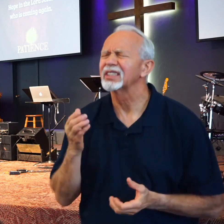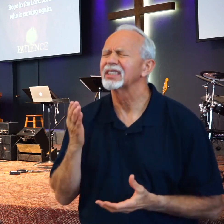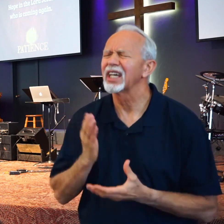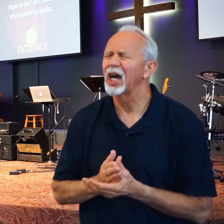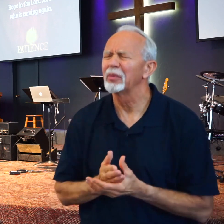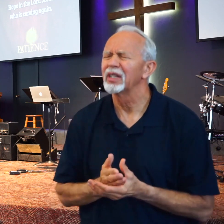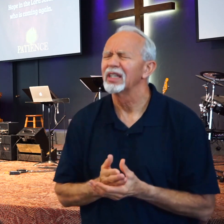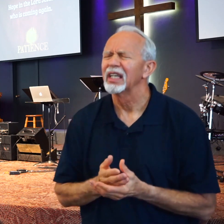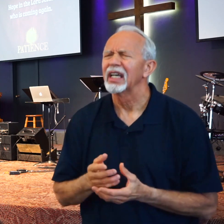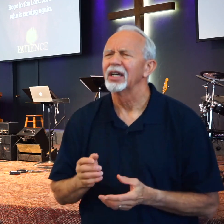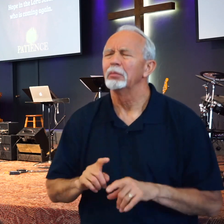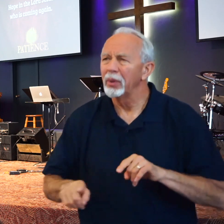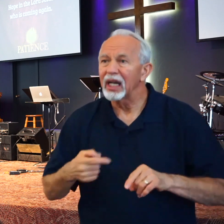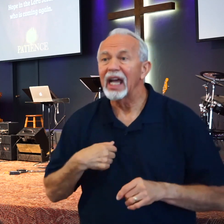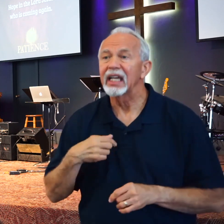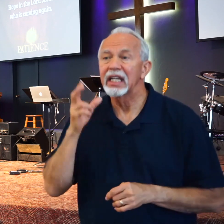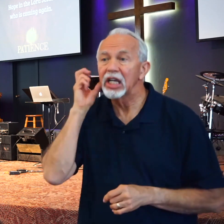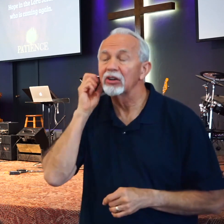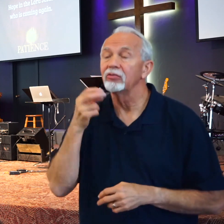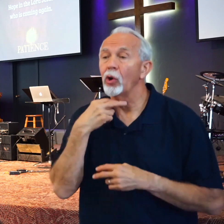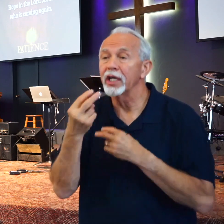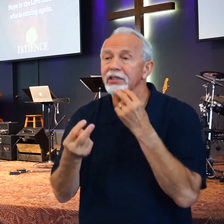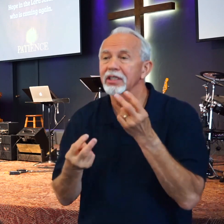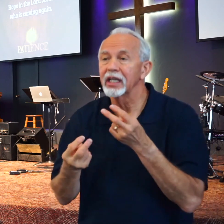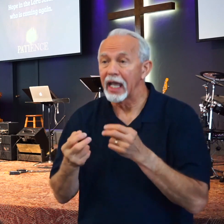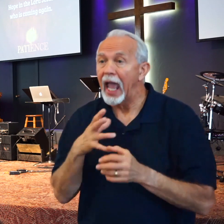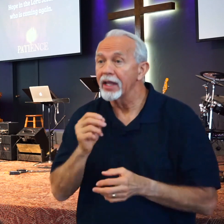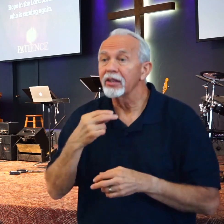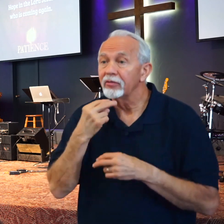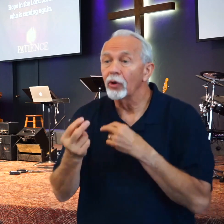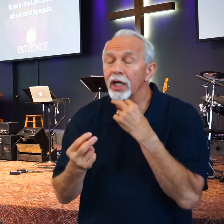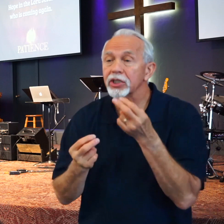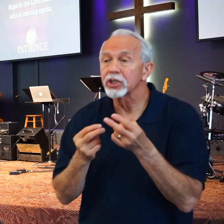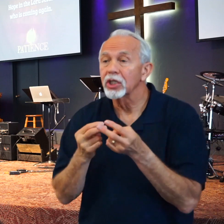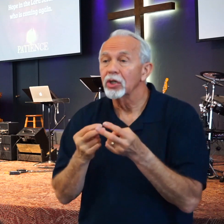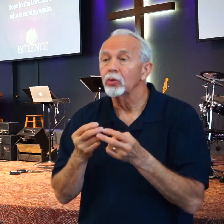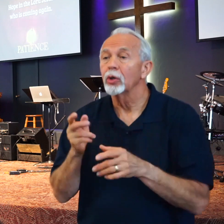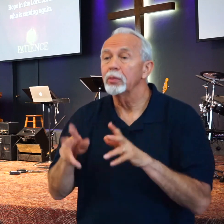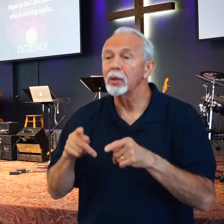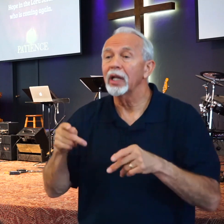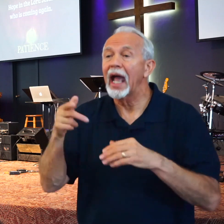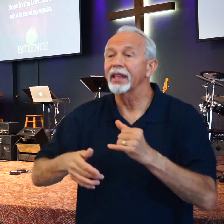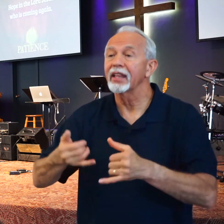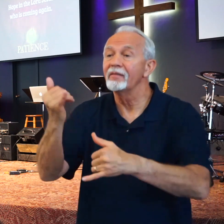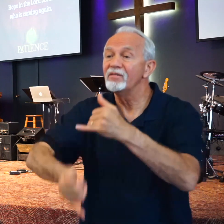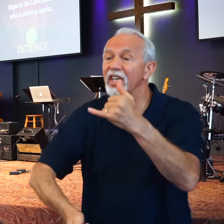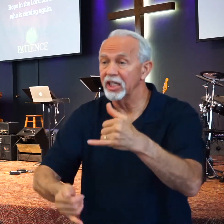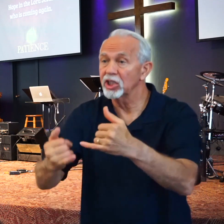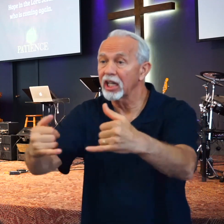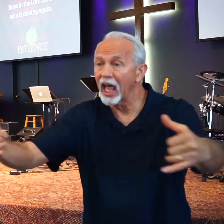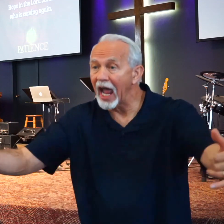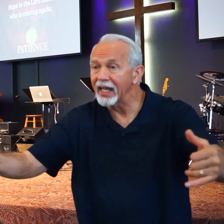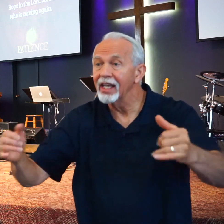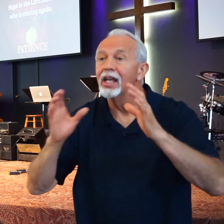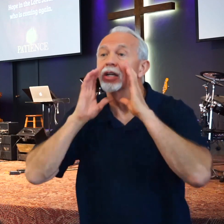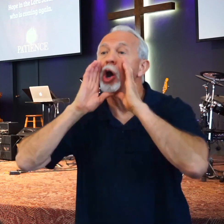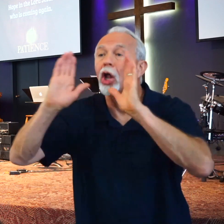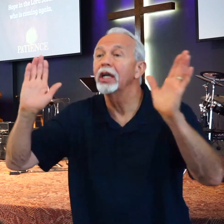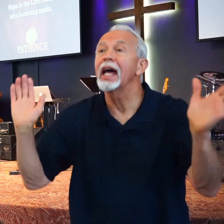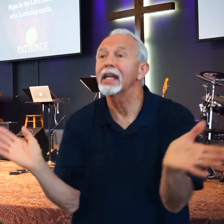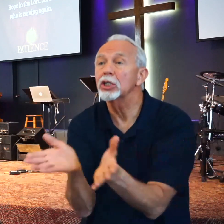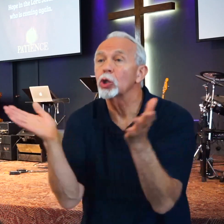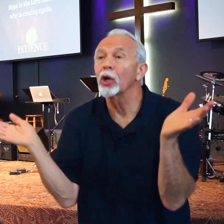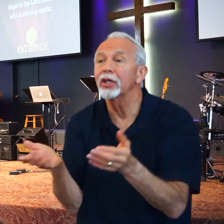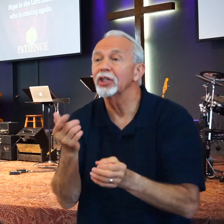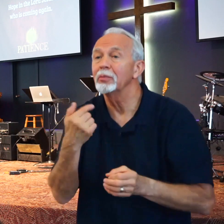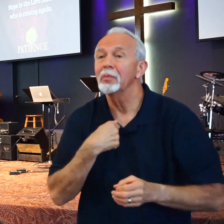But I could hear voices, and those voices were those people at the end, the finish line, calling out encouragement,